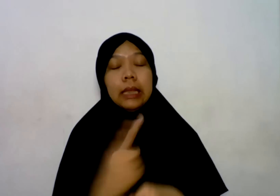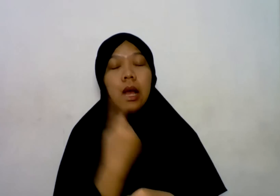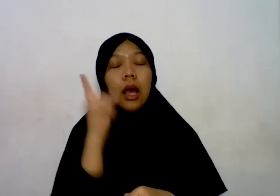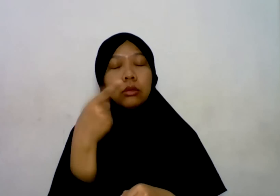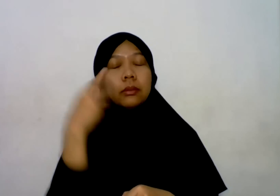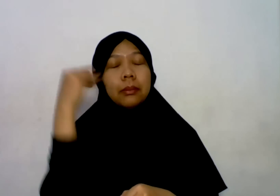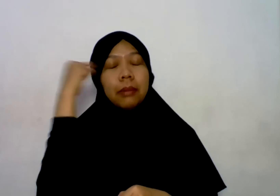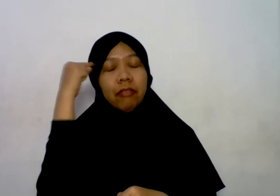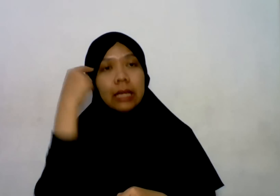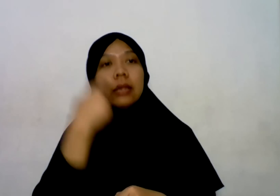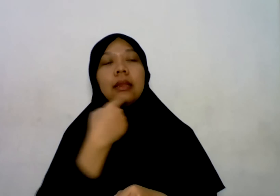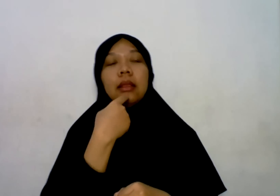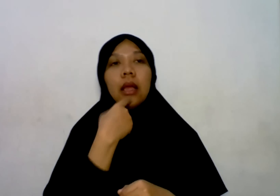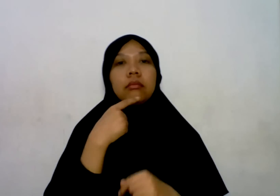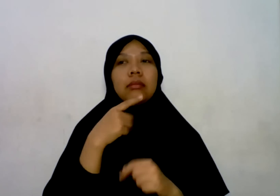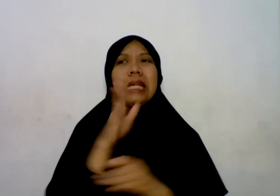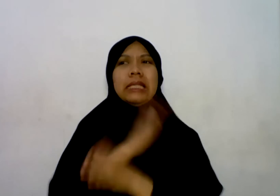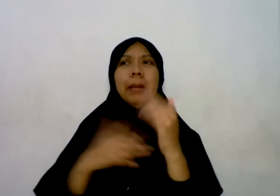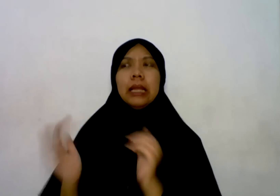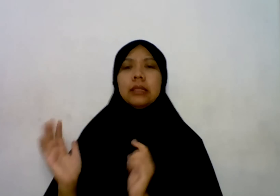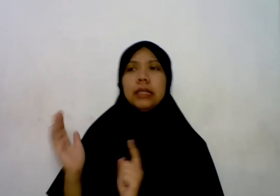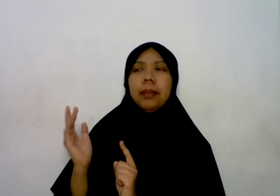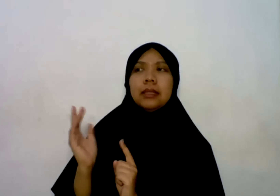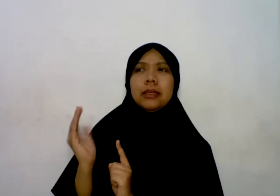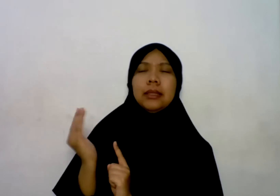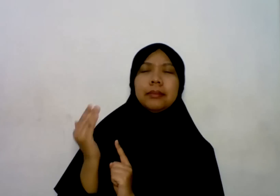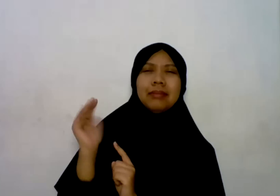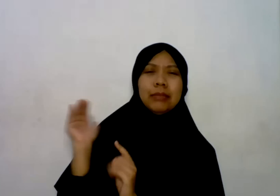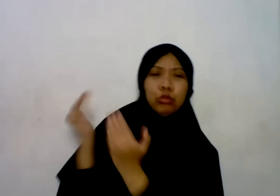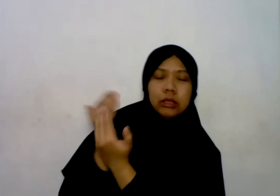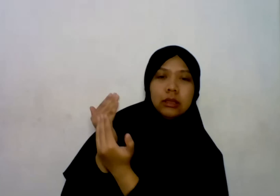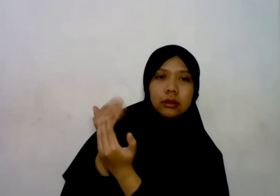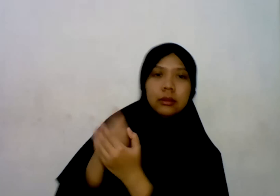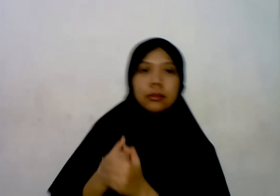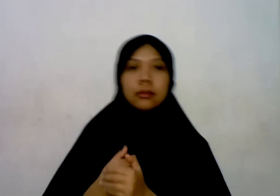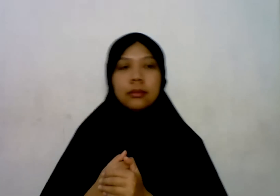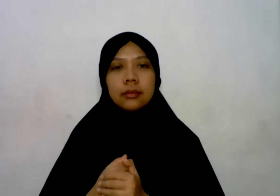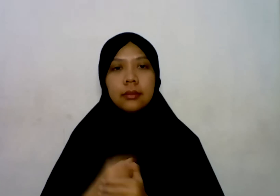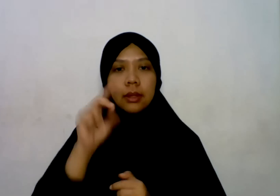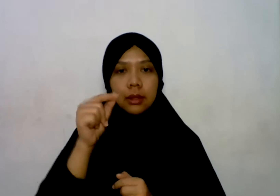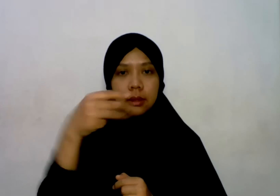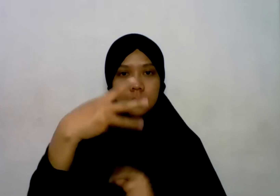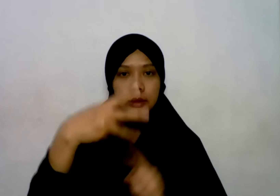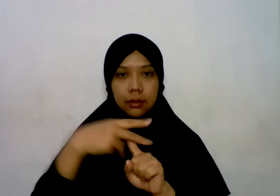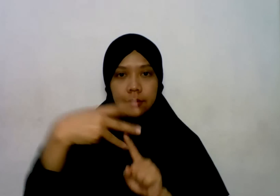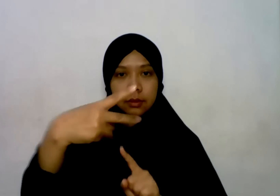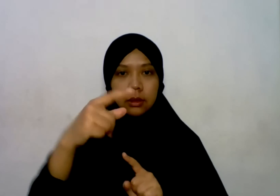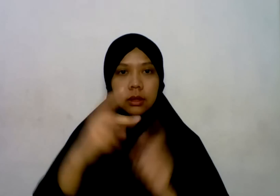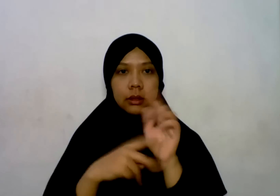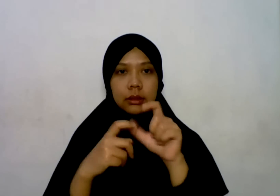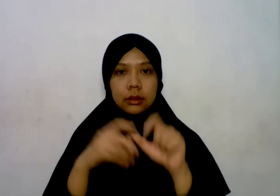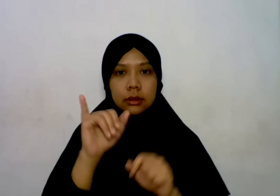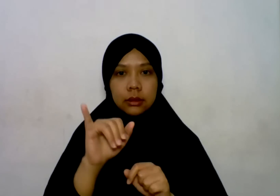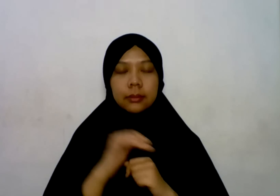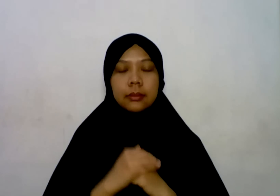hidden reference. And the hidden reference or referent of disability, of course,